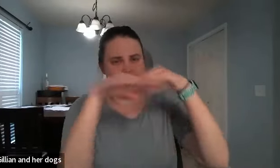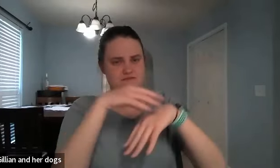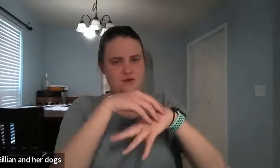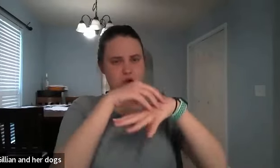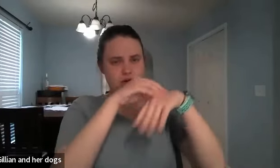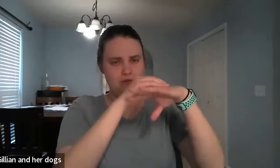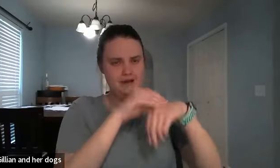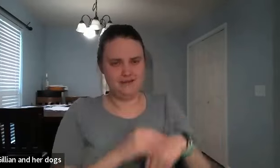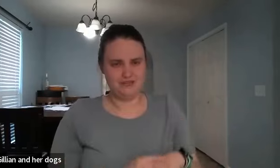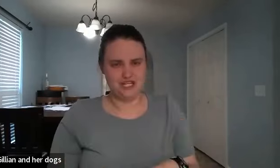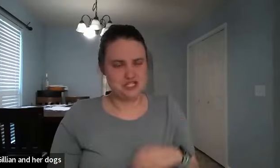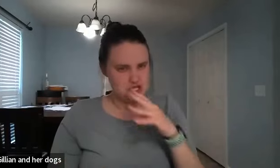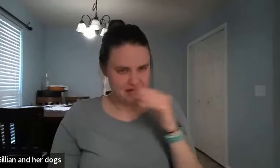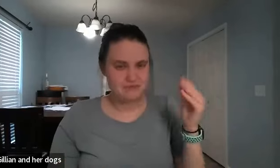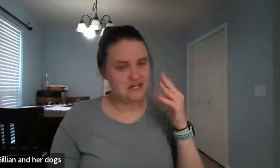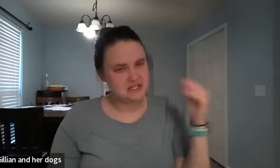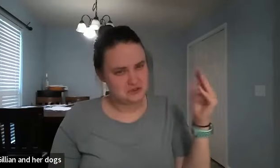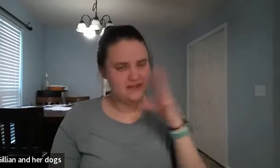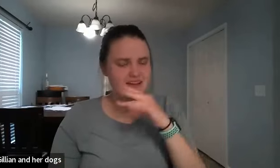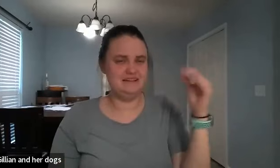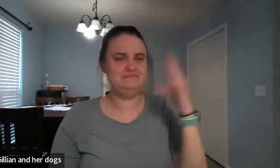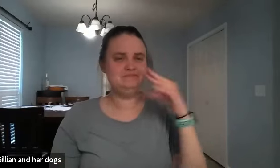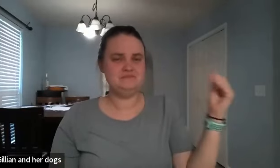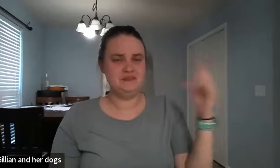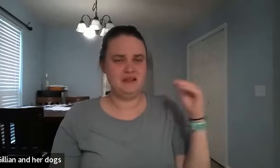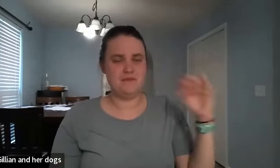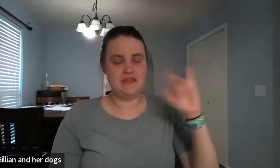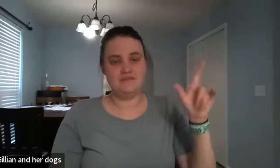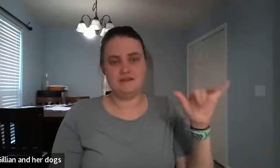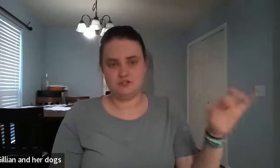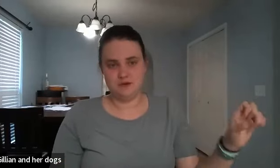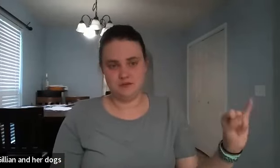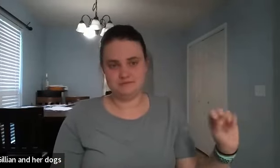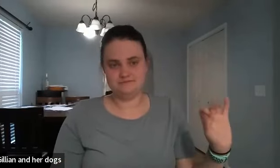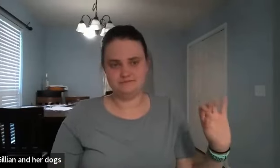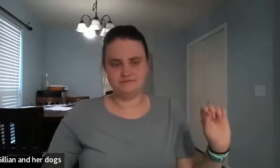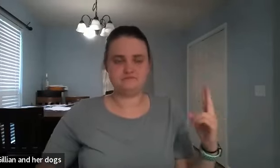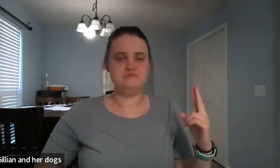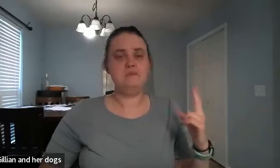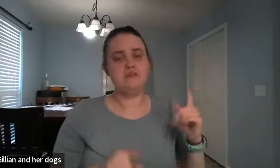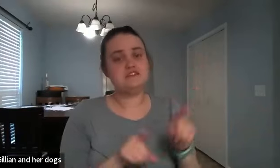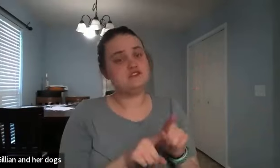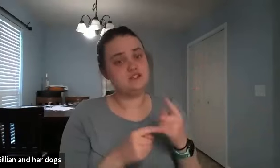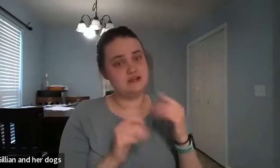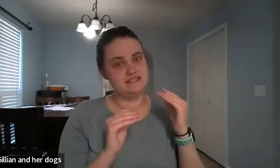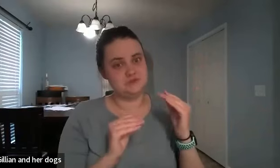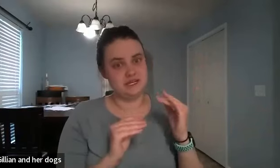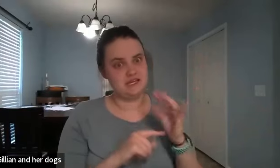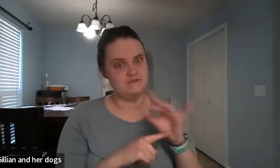that for all mine, which I shouldn't, but I do. And then I finger spell them. And that's also me trying to teach my kids how to